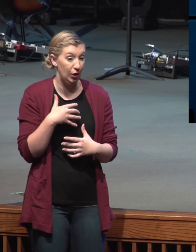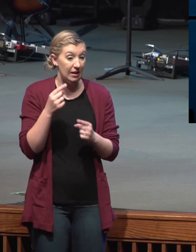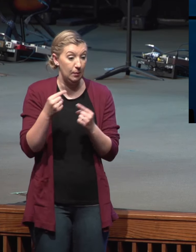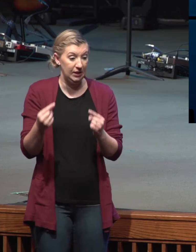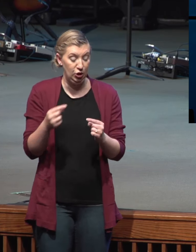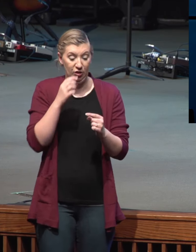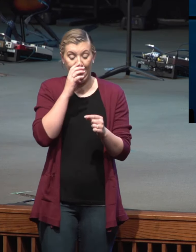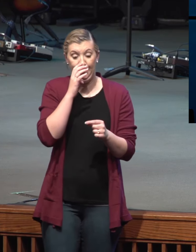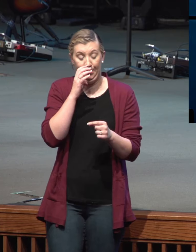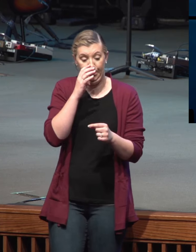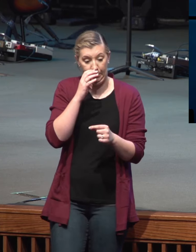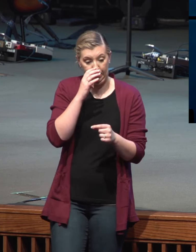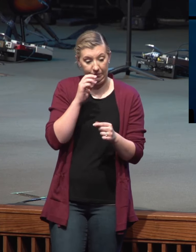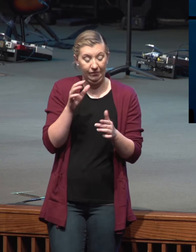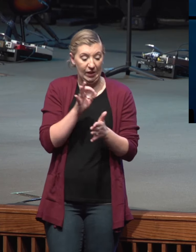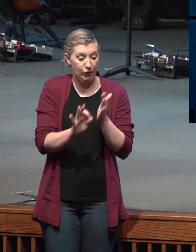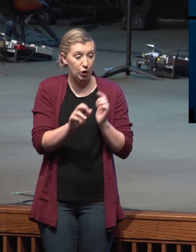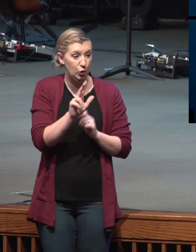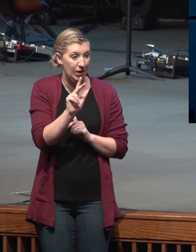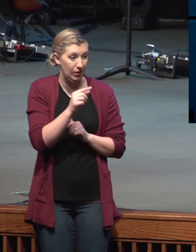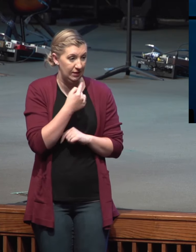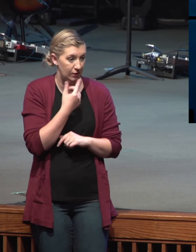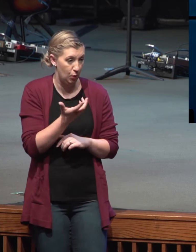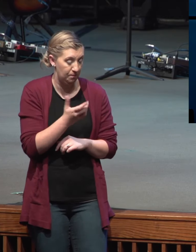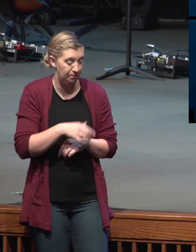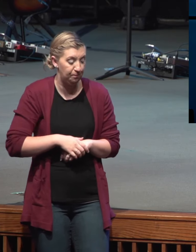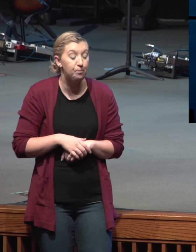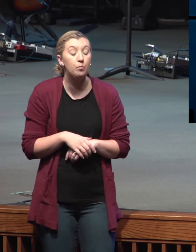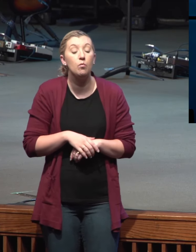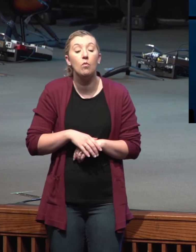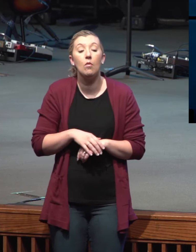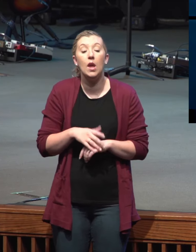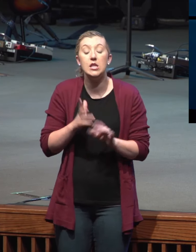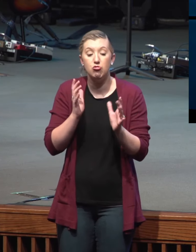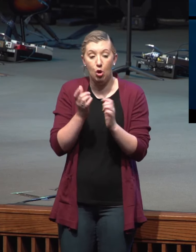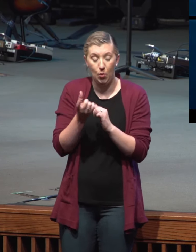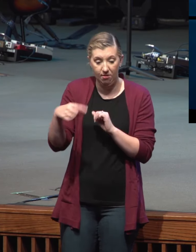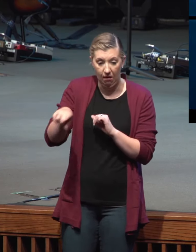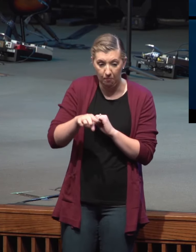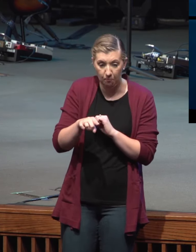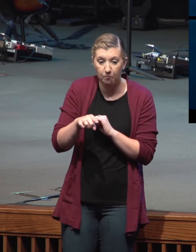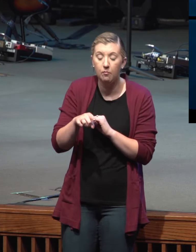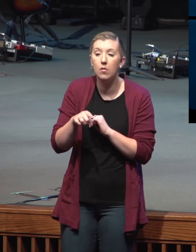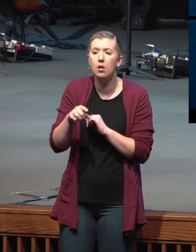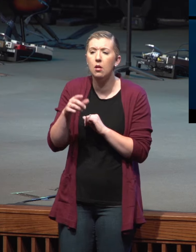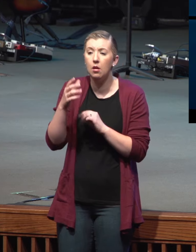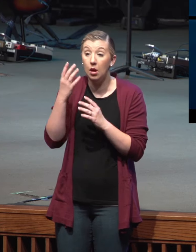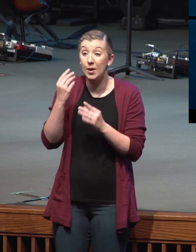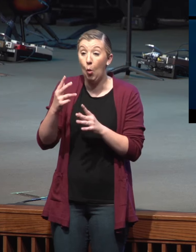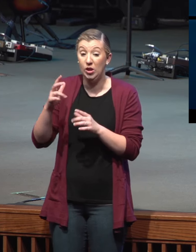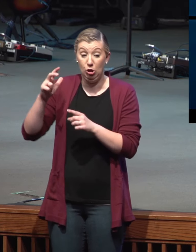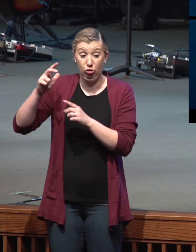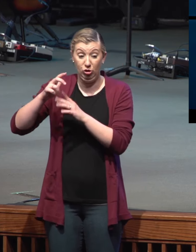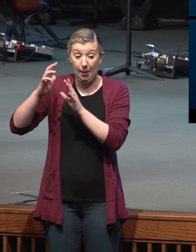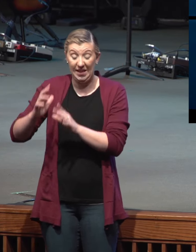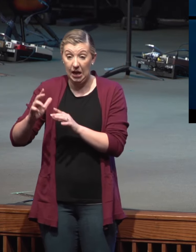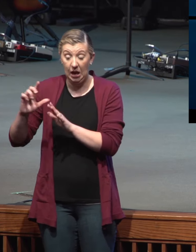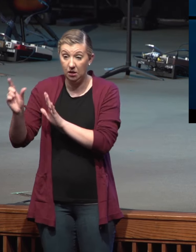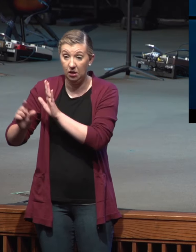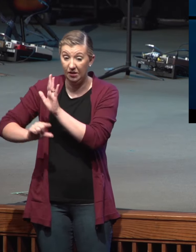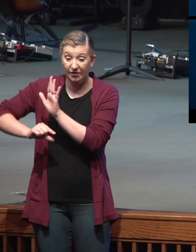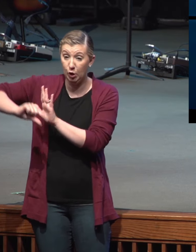opposition. Verse 23 says, as he talked with them, behold, the champion, the Philistine